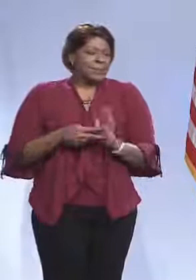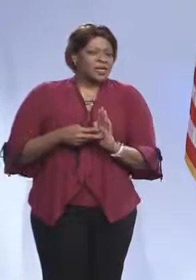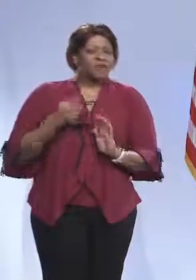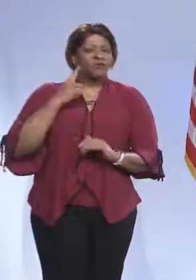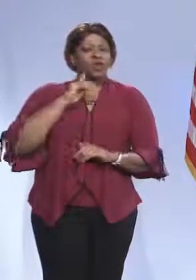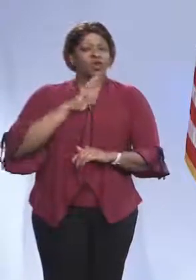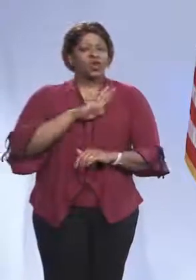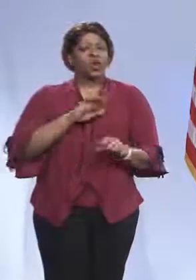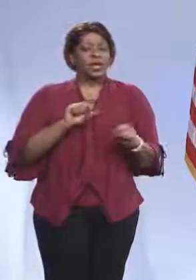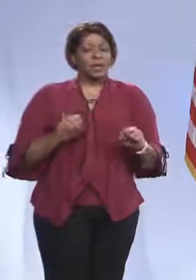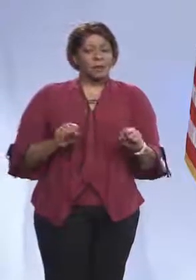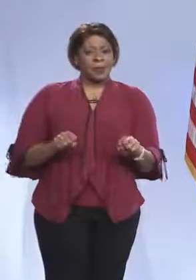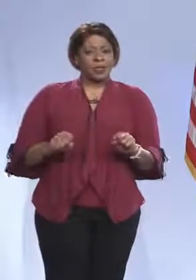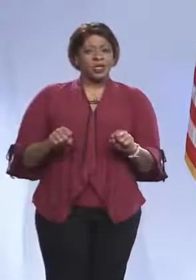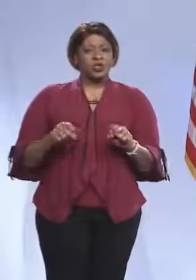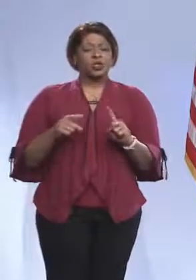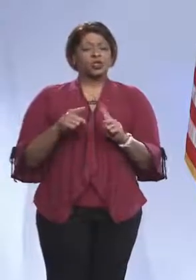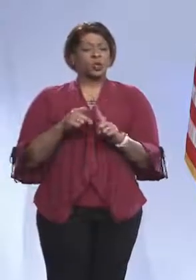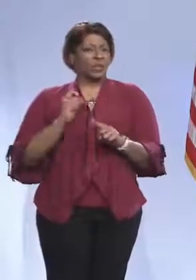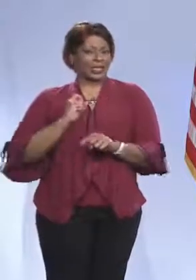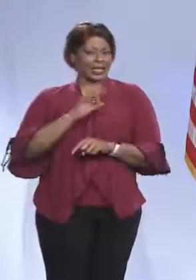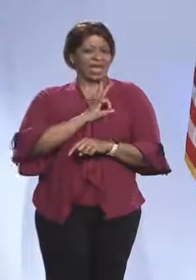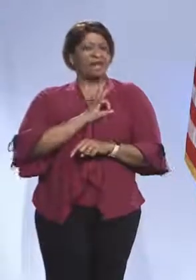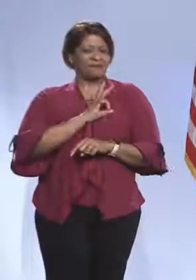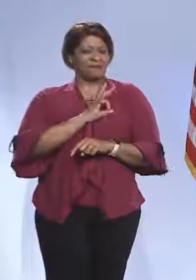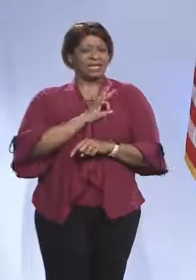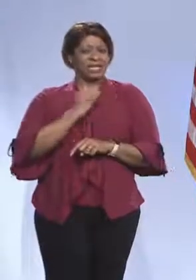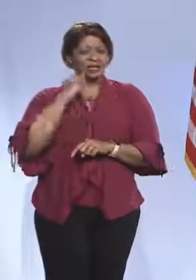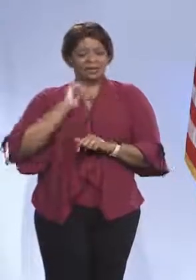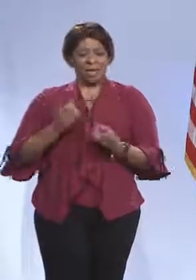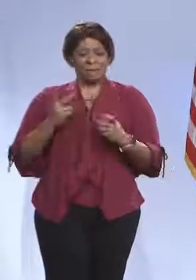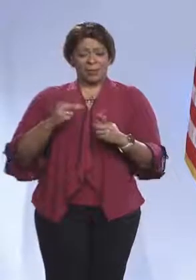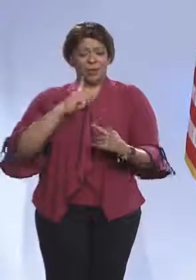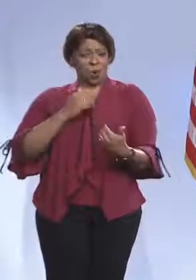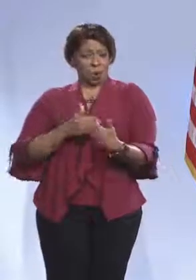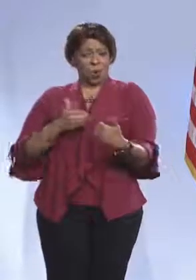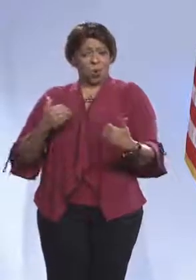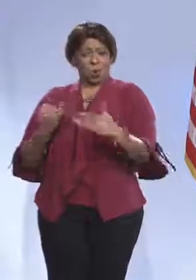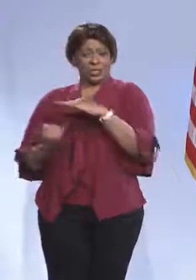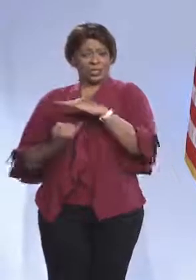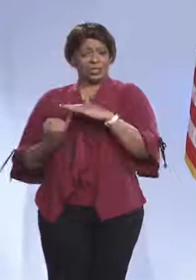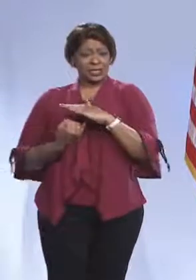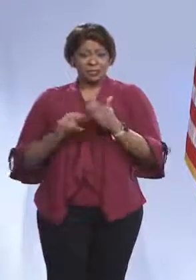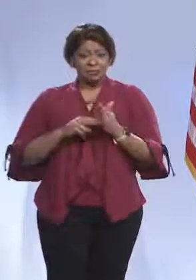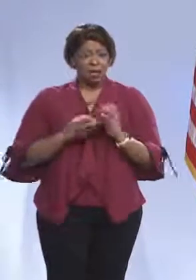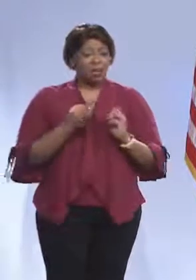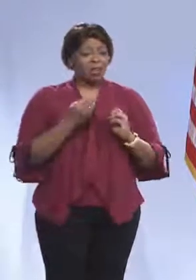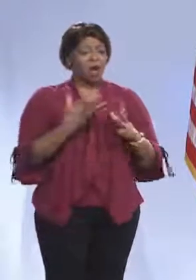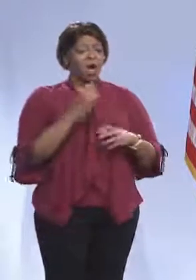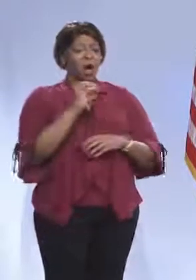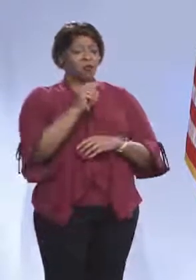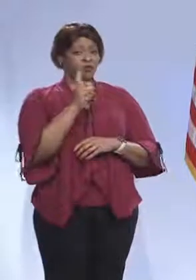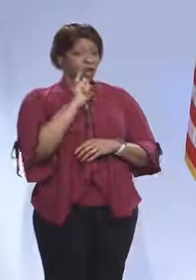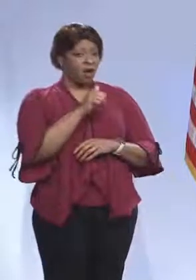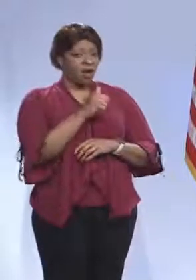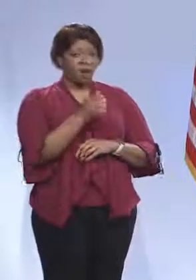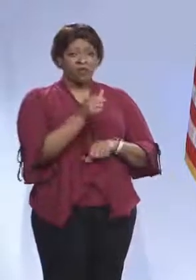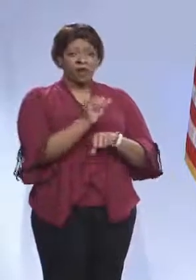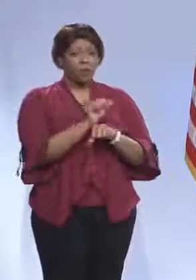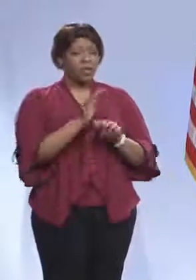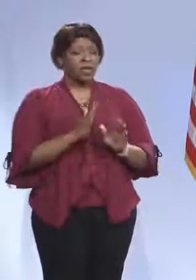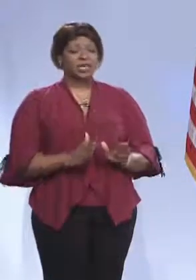your ability to staff? If this many people are in quarantine, does that mean a lot of overtime for people?